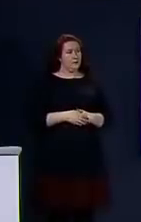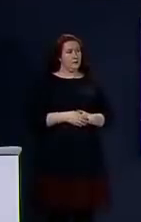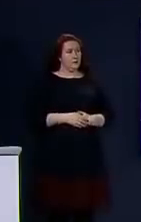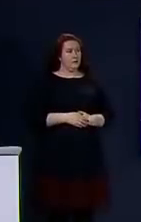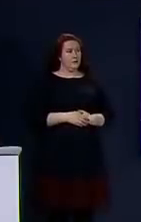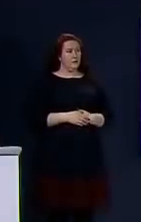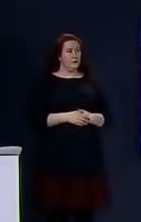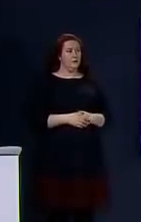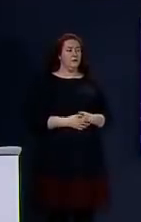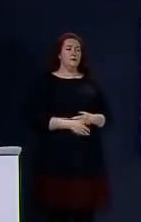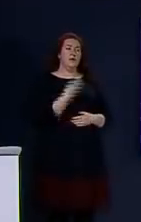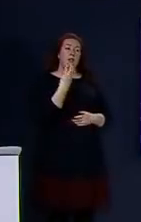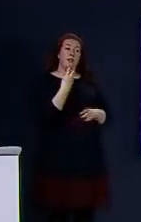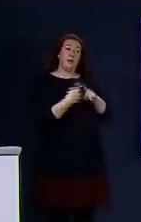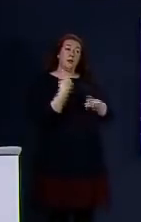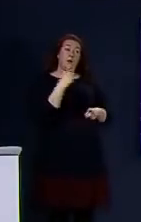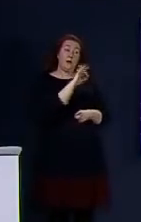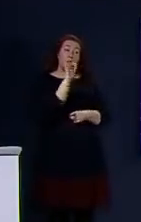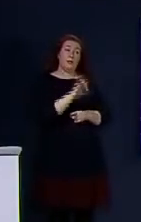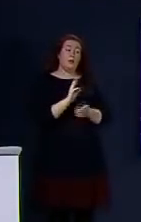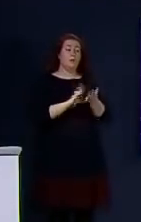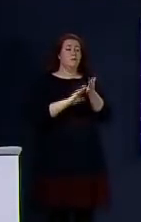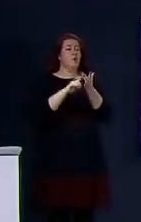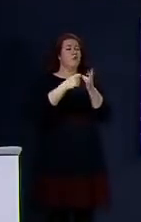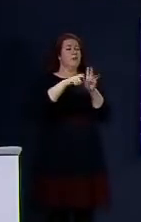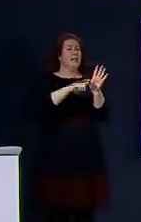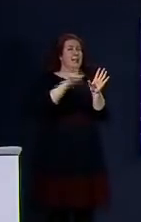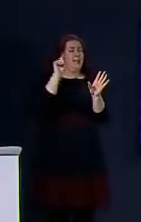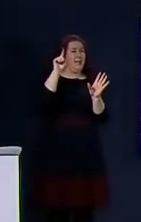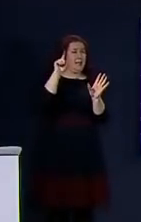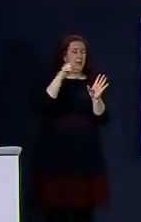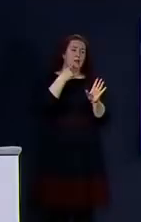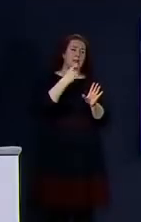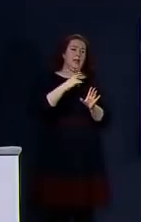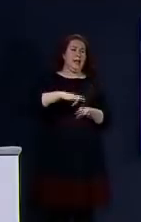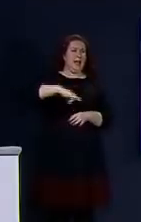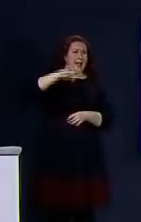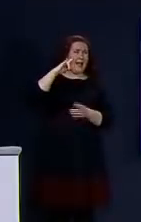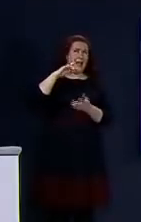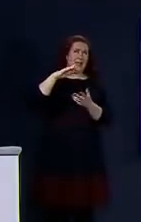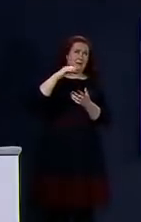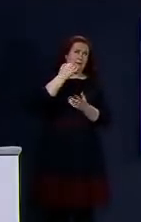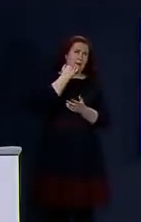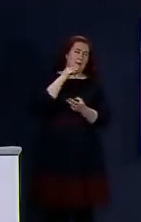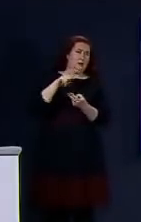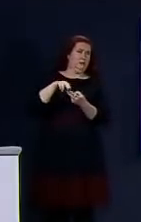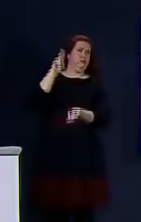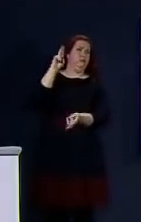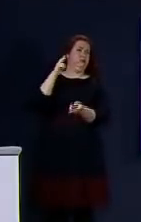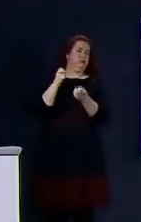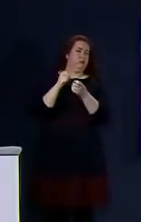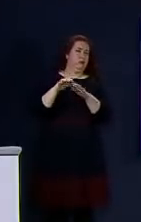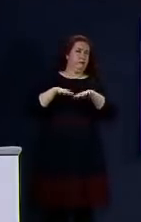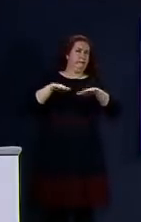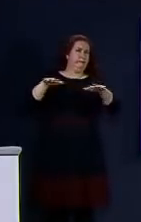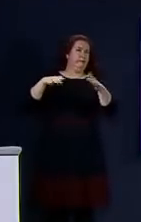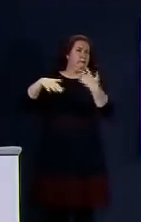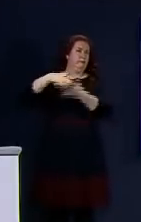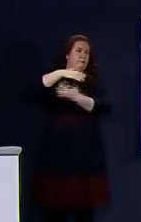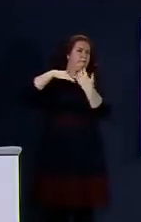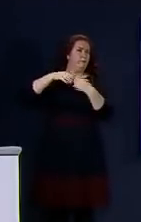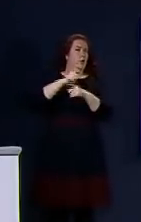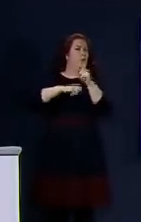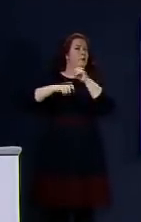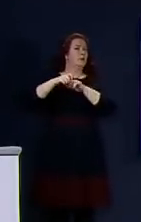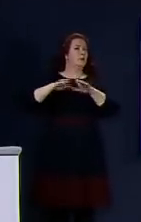quick questions. Firstly, on Murray, surely as you've called it, a high and increasing number of cases with widespread community transmission,